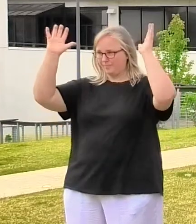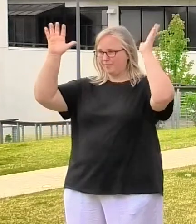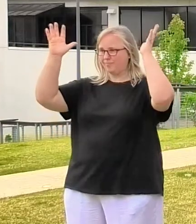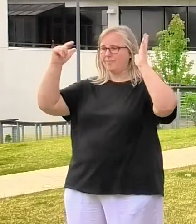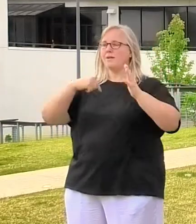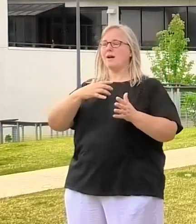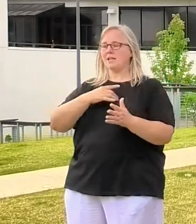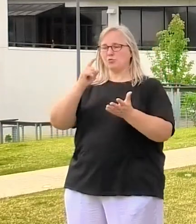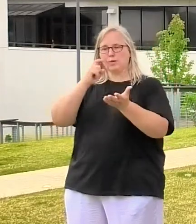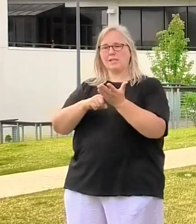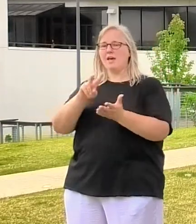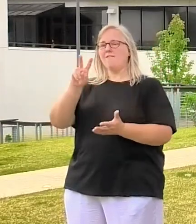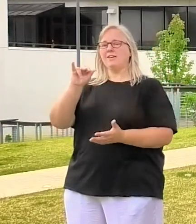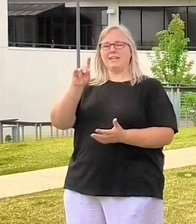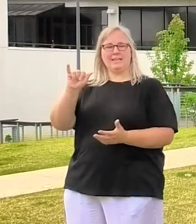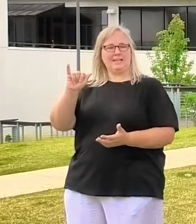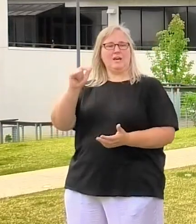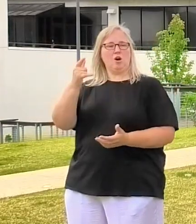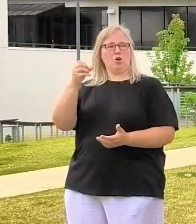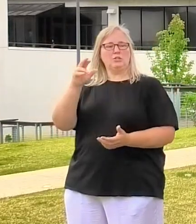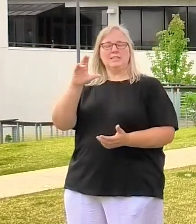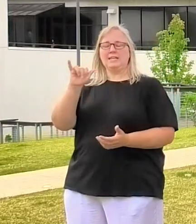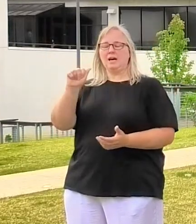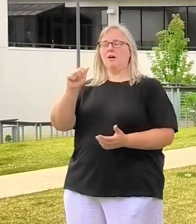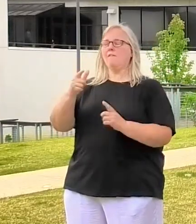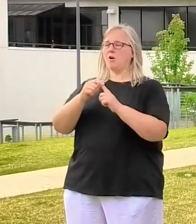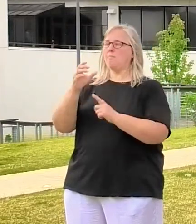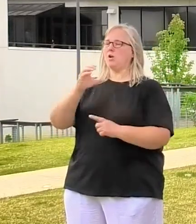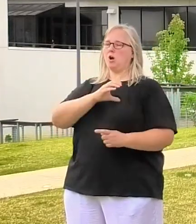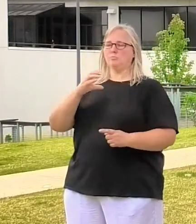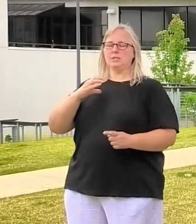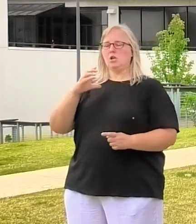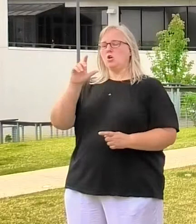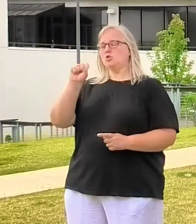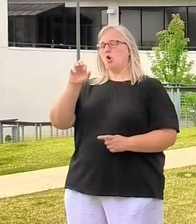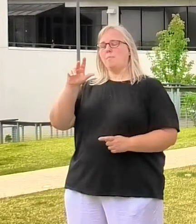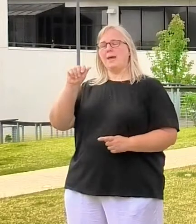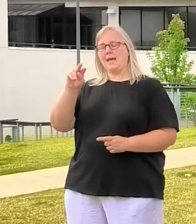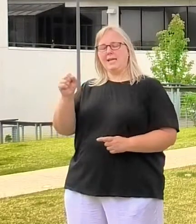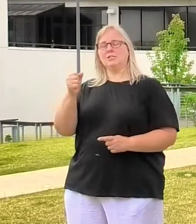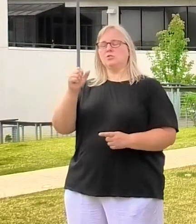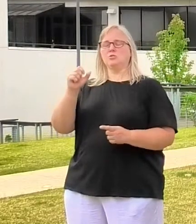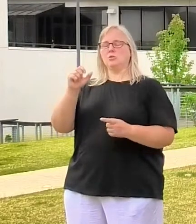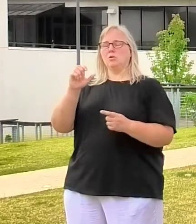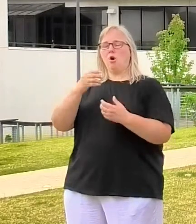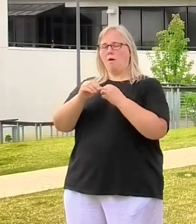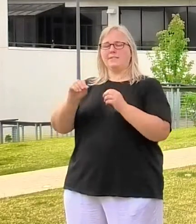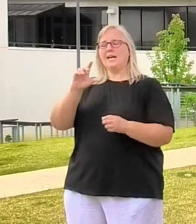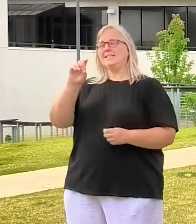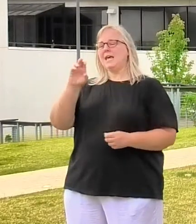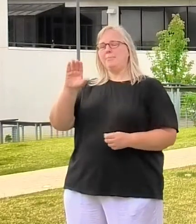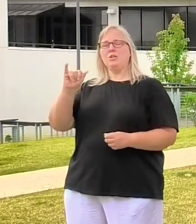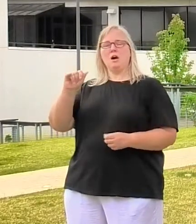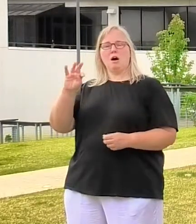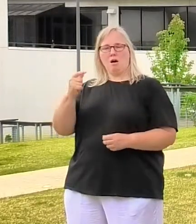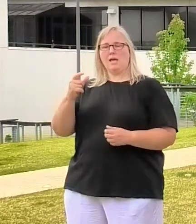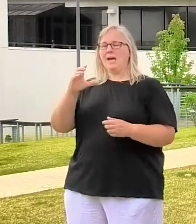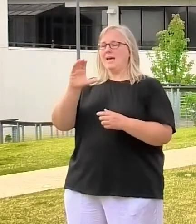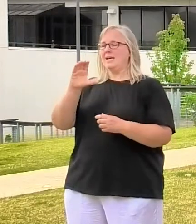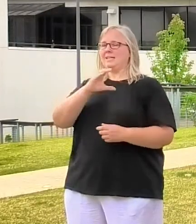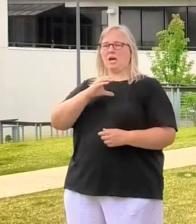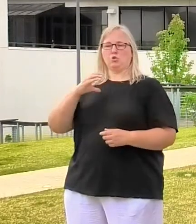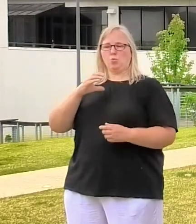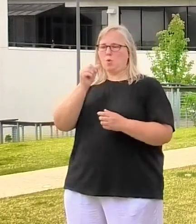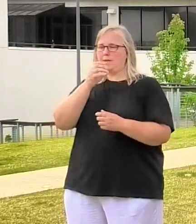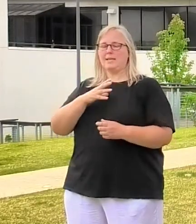I'd like to recognize Vicki Garcia from Congressman Sarbanes' office, Deb Young, Councilwoman, and former County Executive Liz